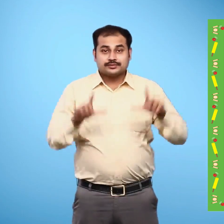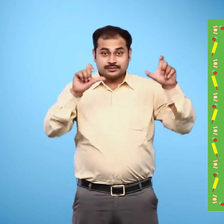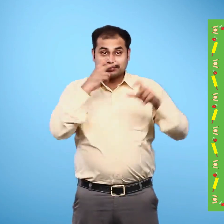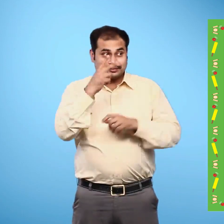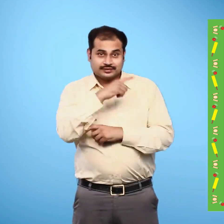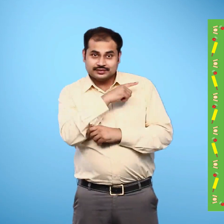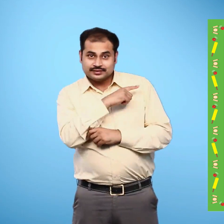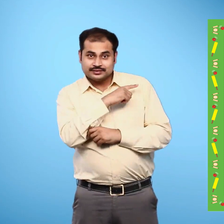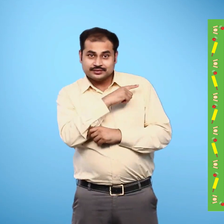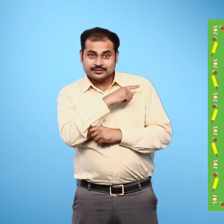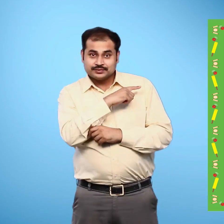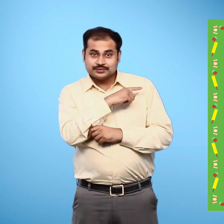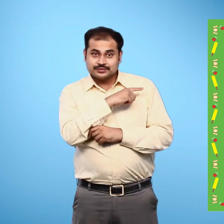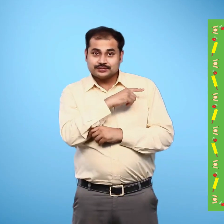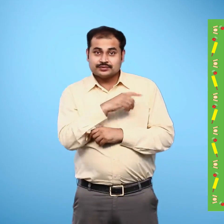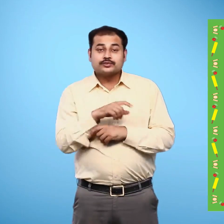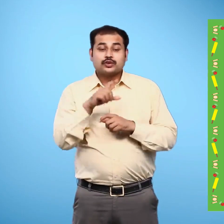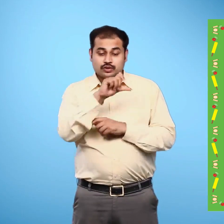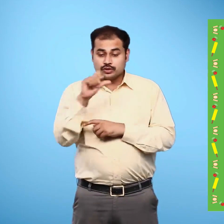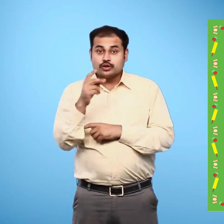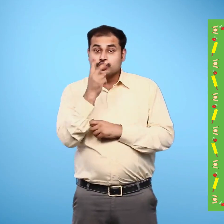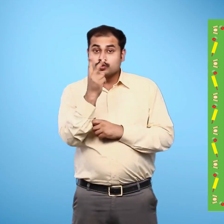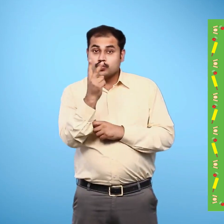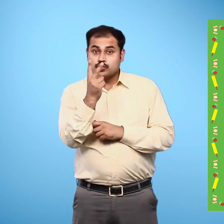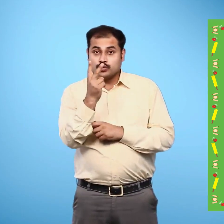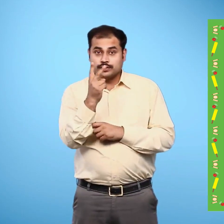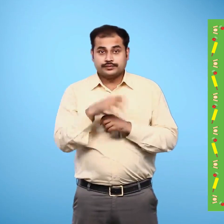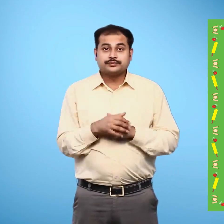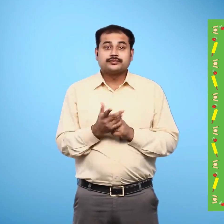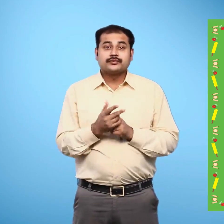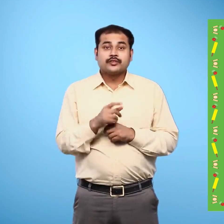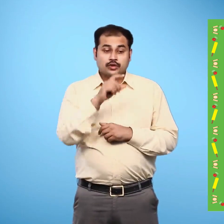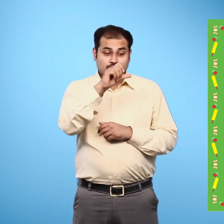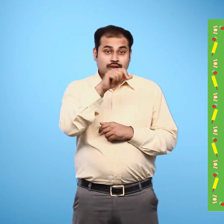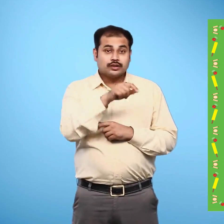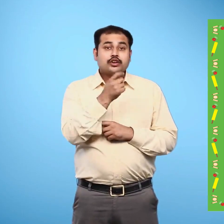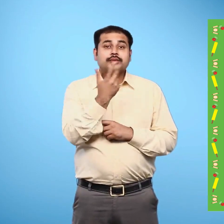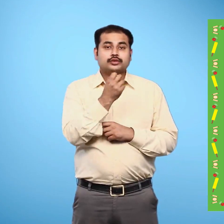Picture 4 shows 2 coins of rupee 5 and